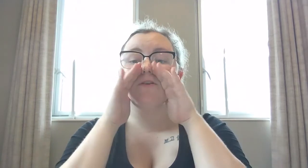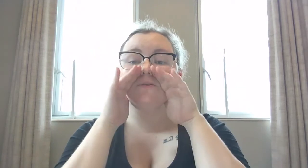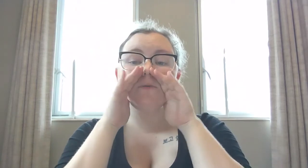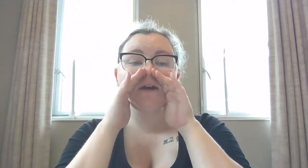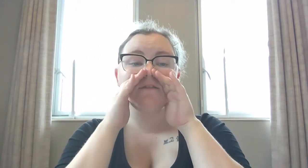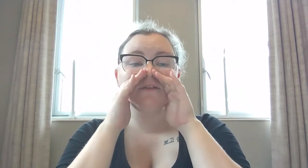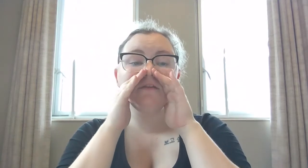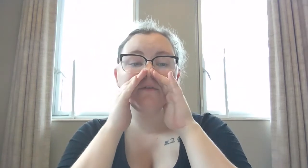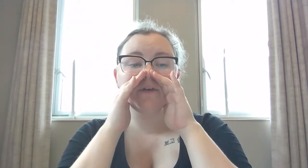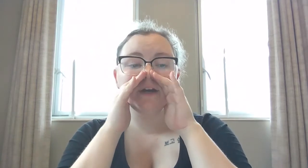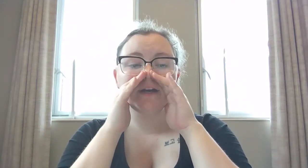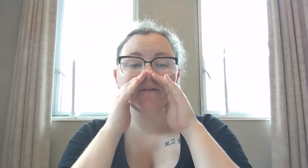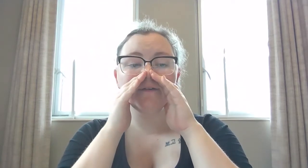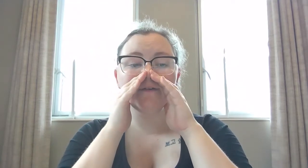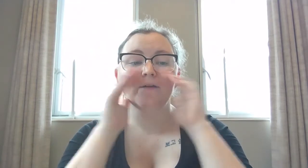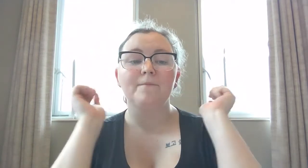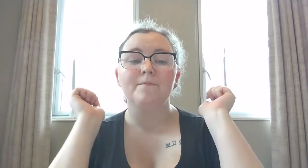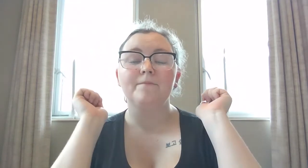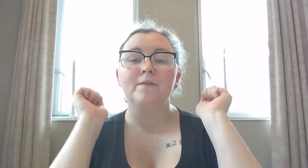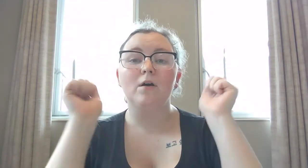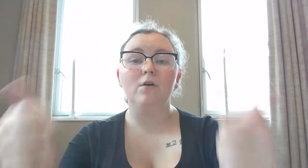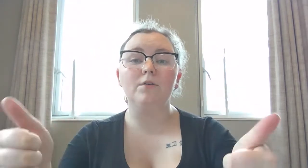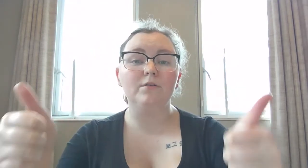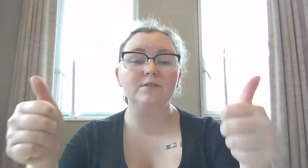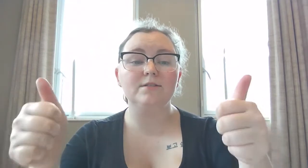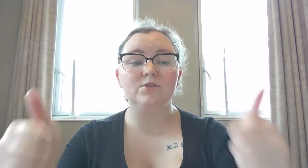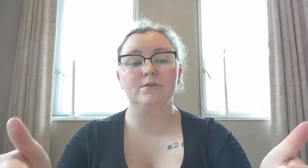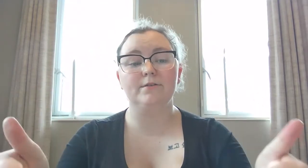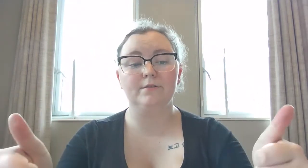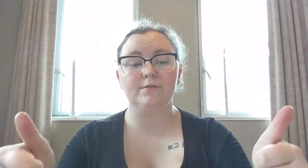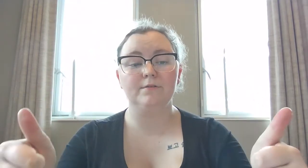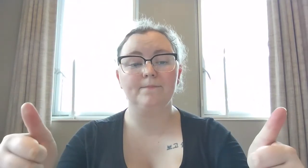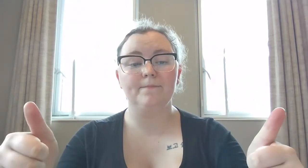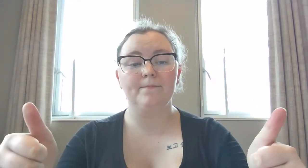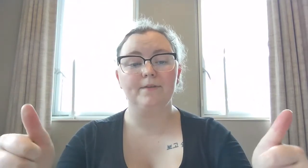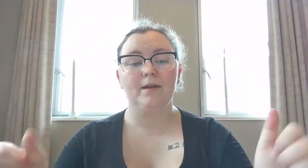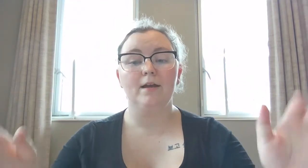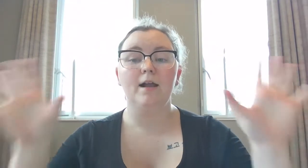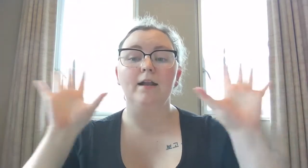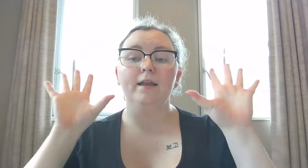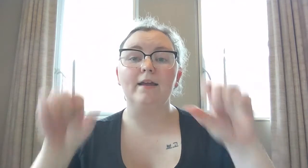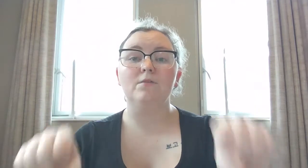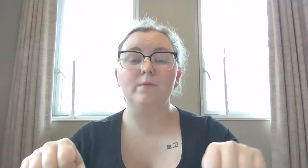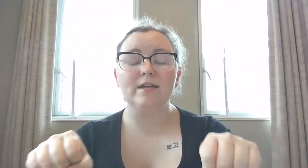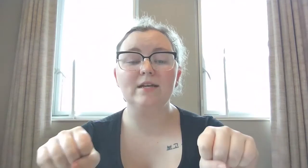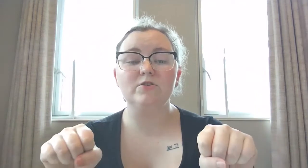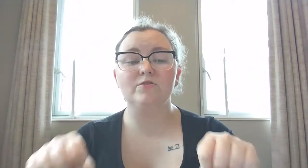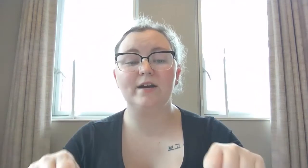the word of the Lord holds true, and we can